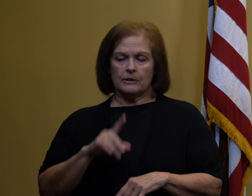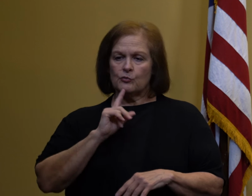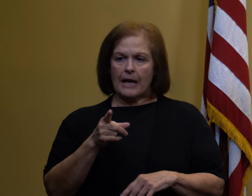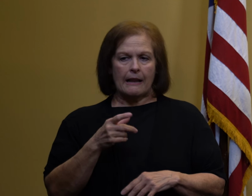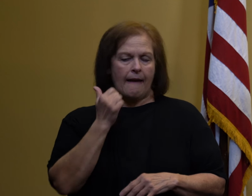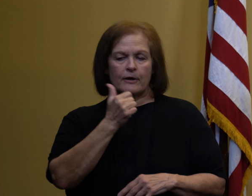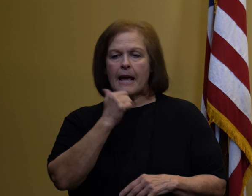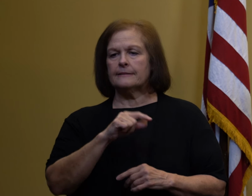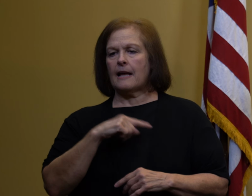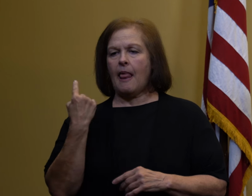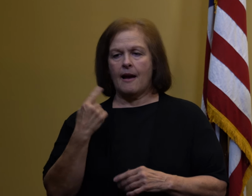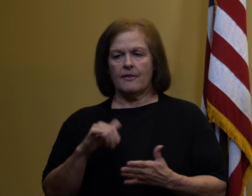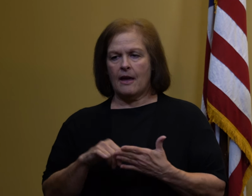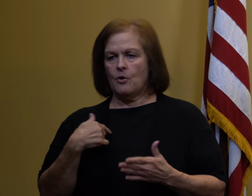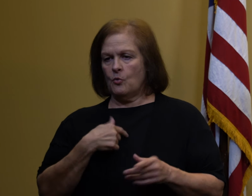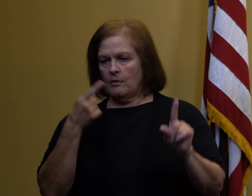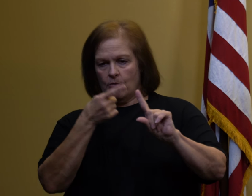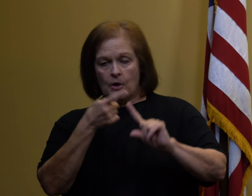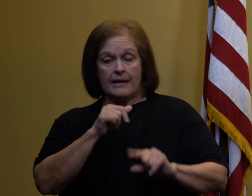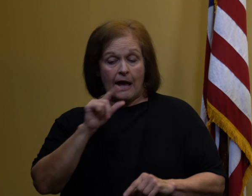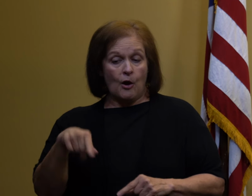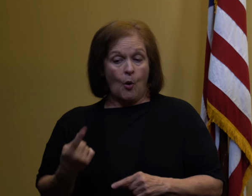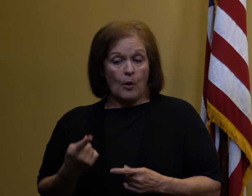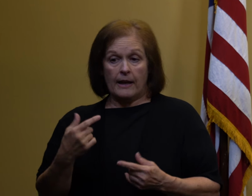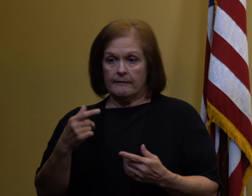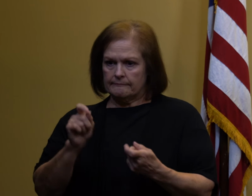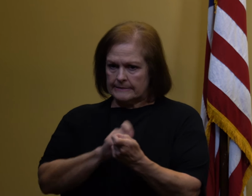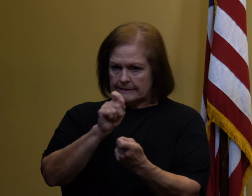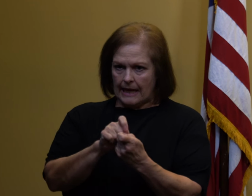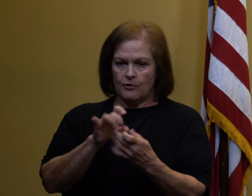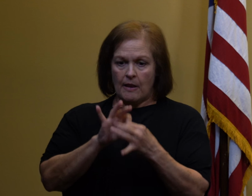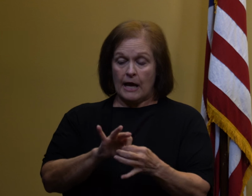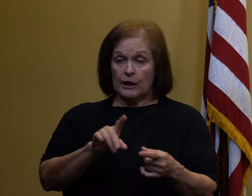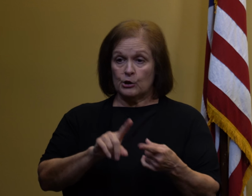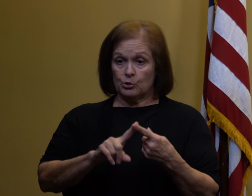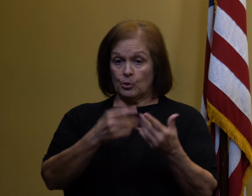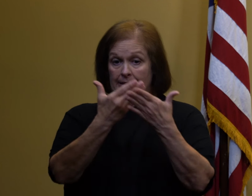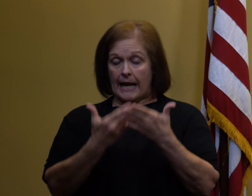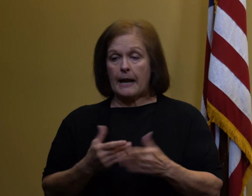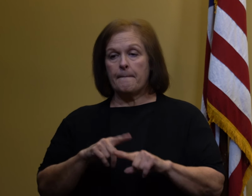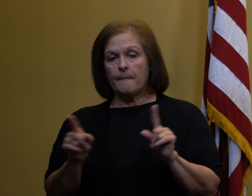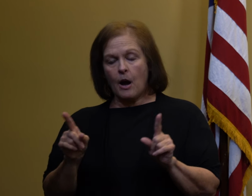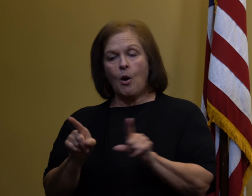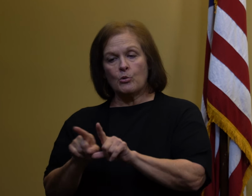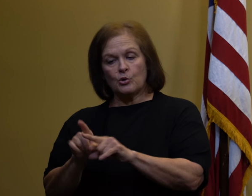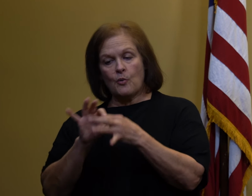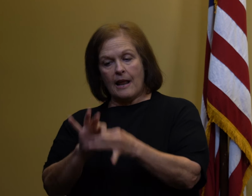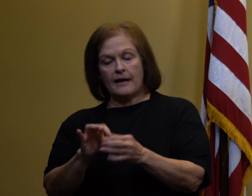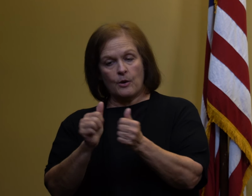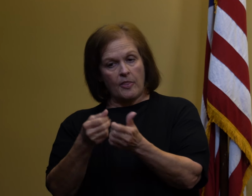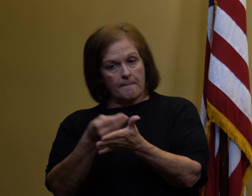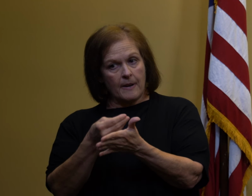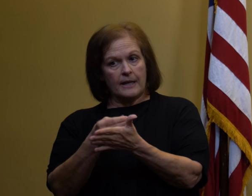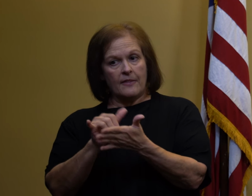for. And that is to make sure that we have not only accuracy in regards to data, that also is aligned with the funding